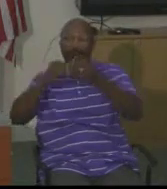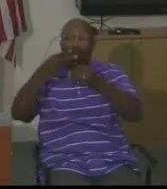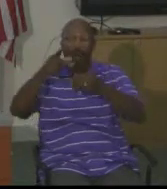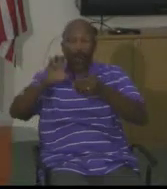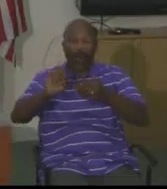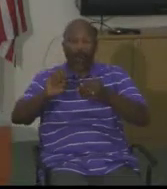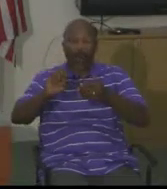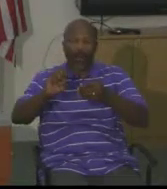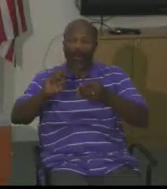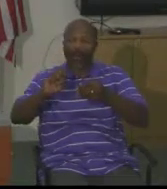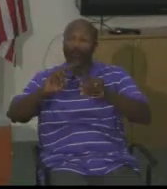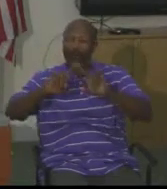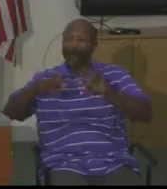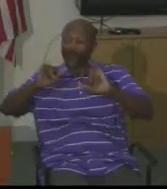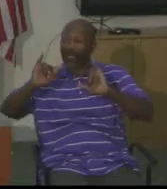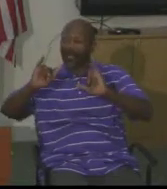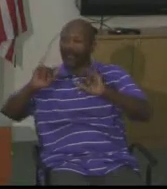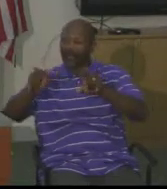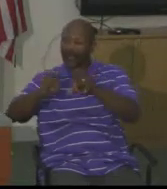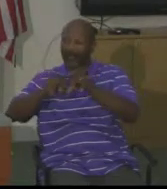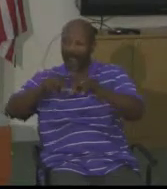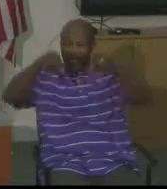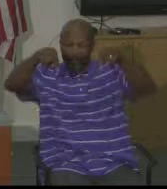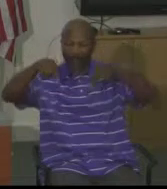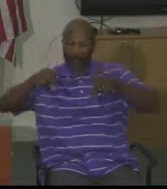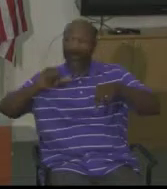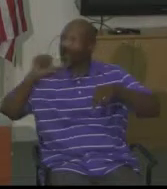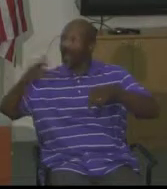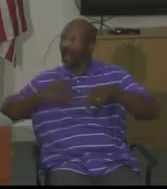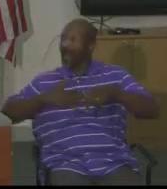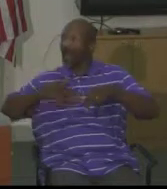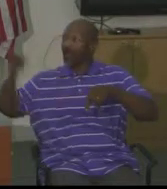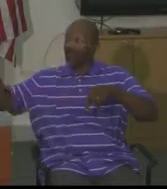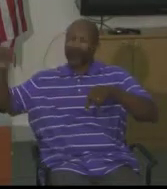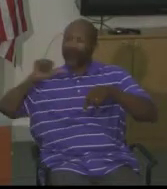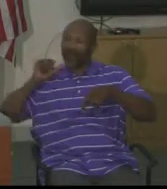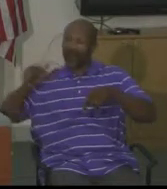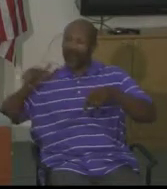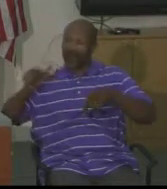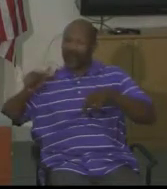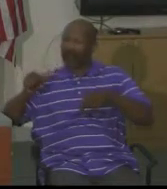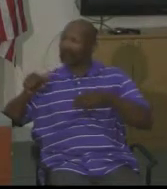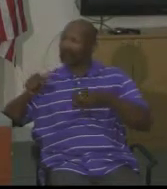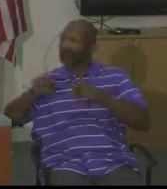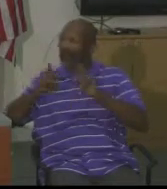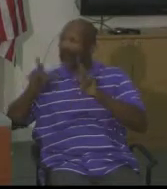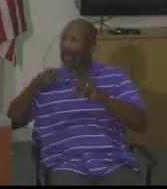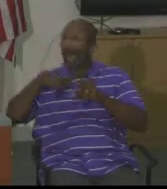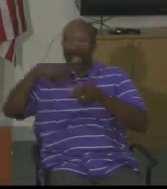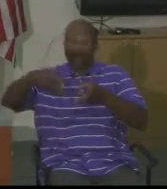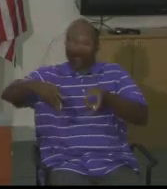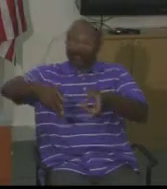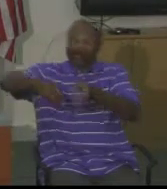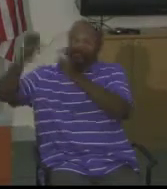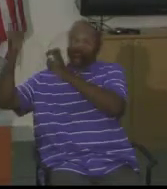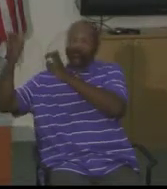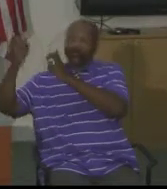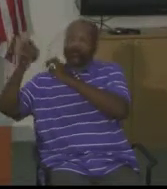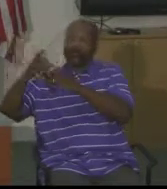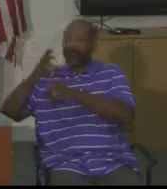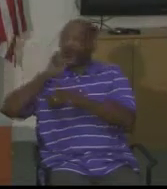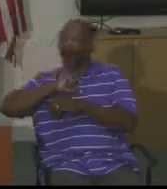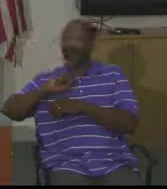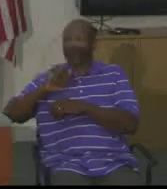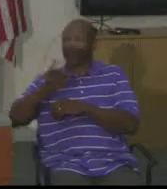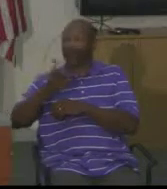it to warp up. This was not mine, by the way. I did not do this. I pulled this out of the